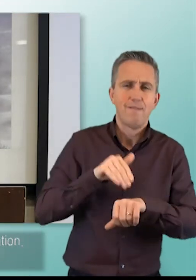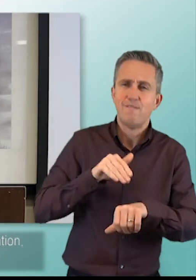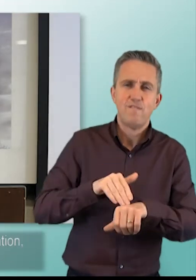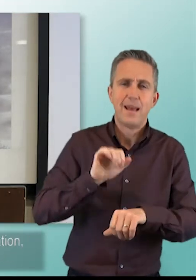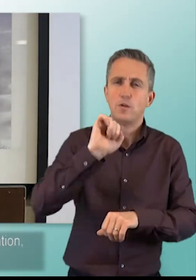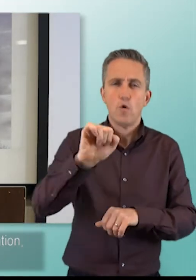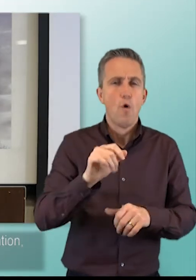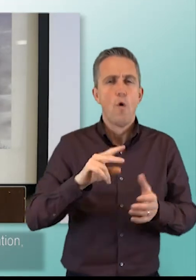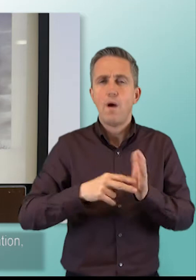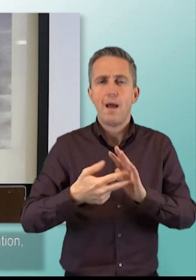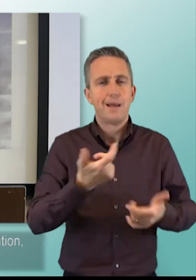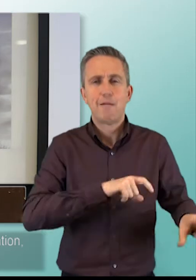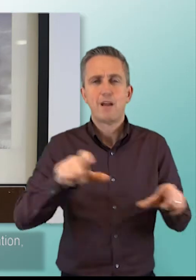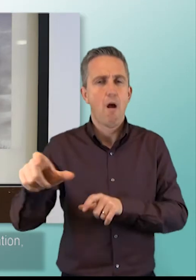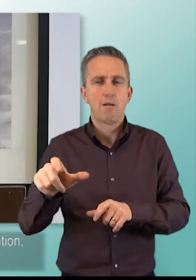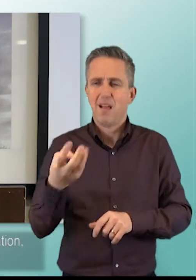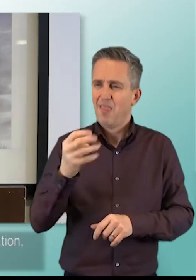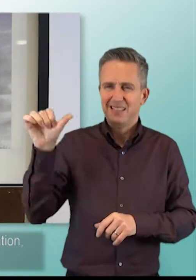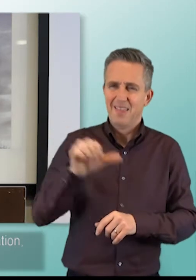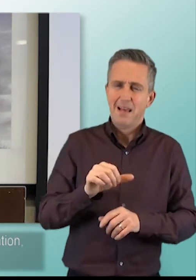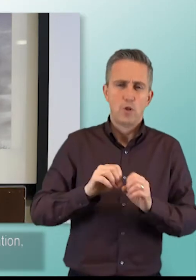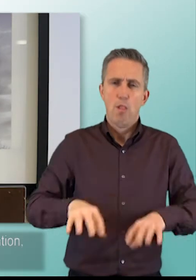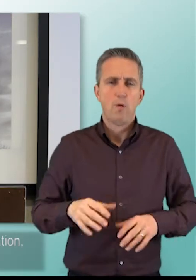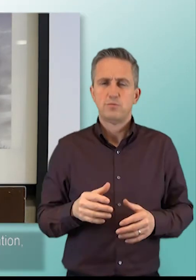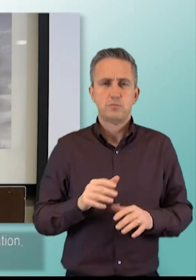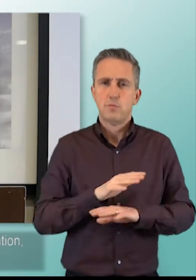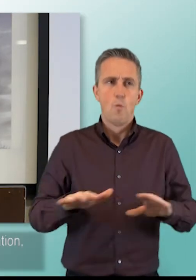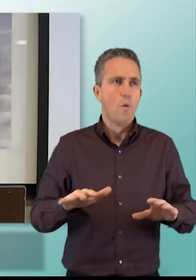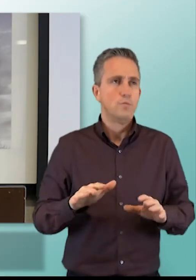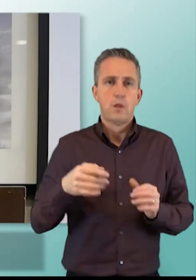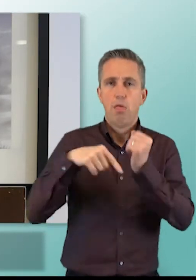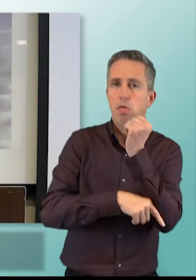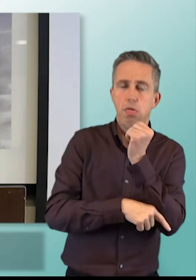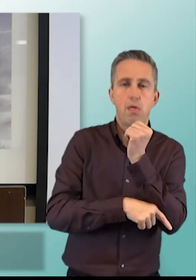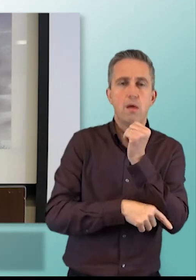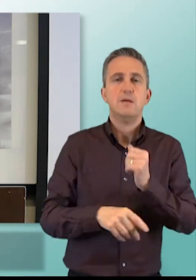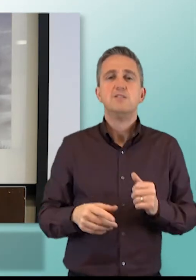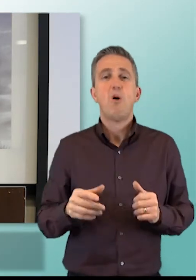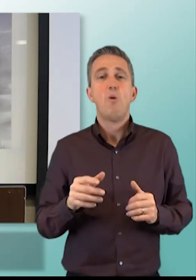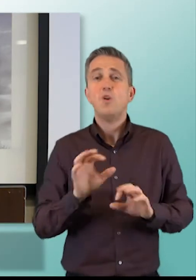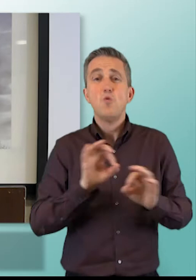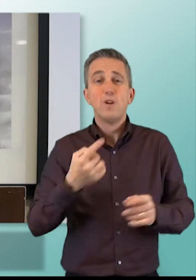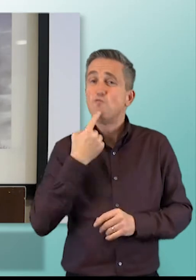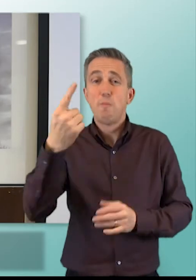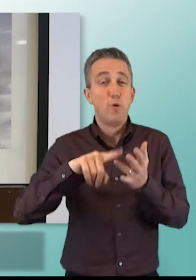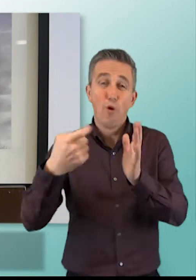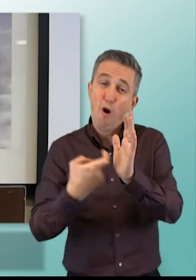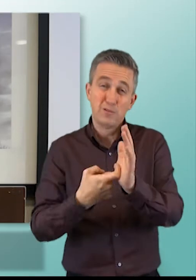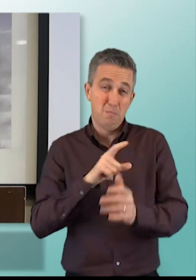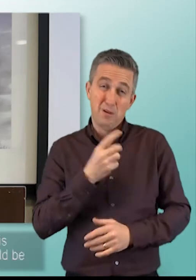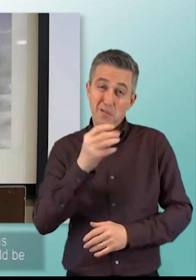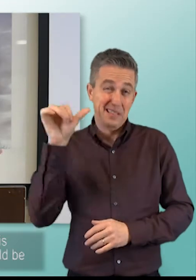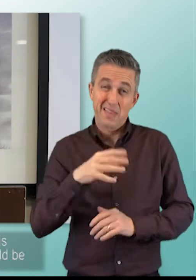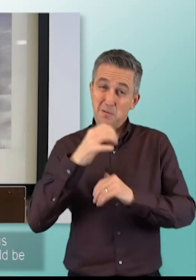affect your ongoing running of the organisation. It's not going to undermine your organisation. You're not likely to have to wind up. So you wouldn't report that to us.